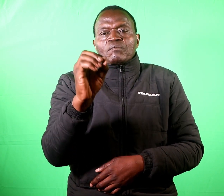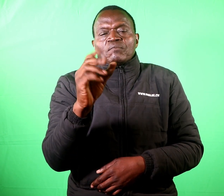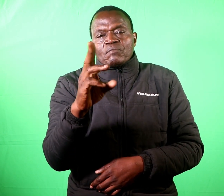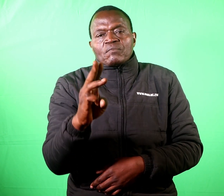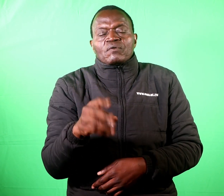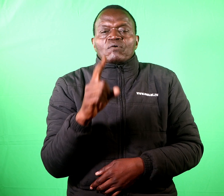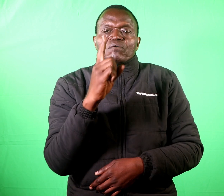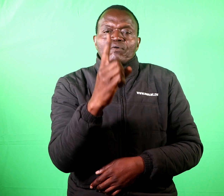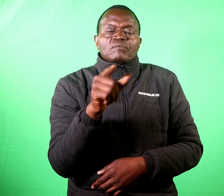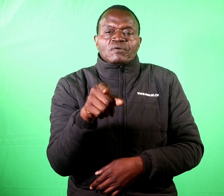1.7%,